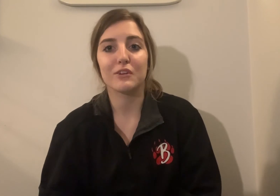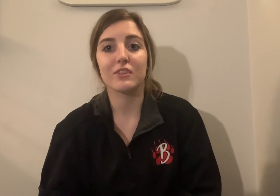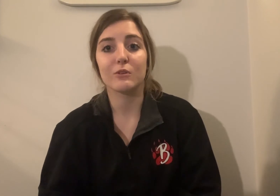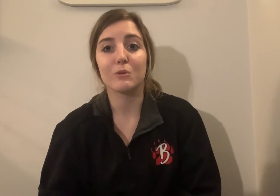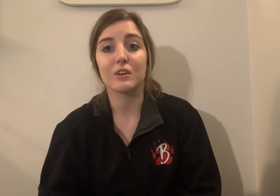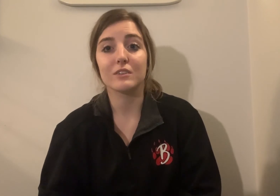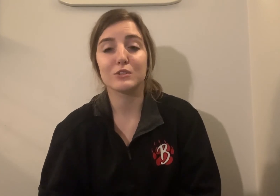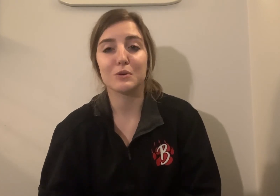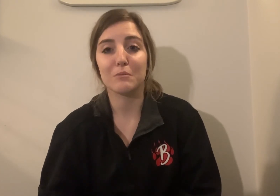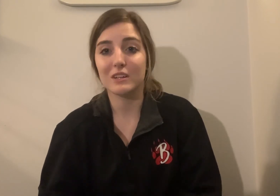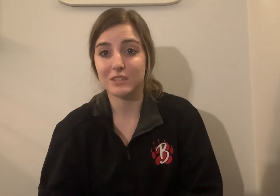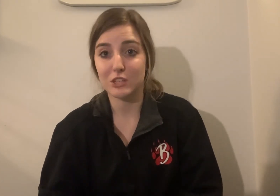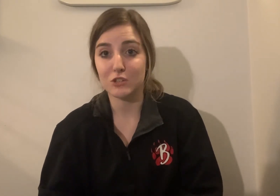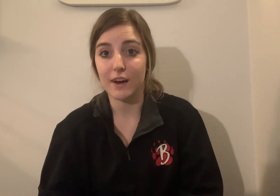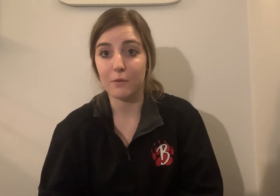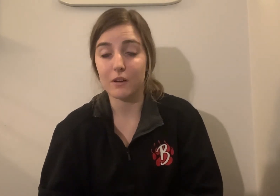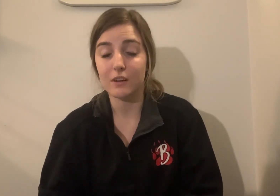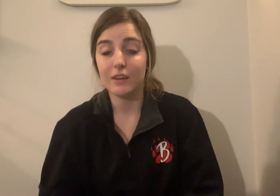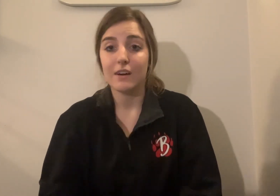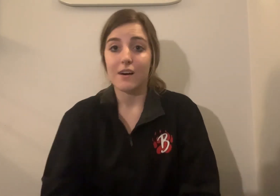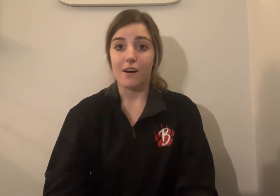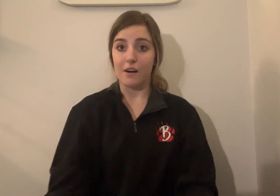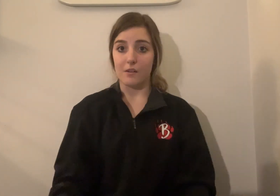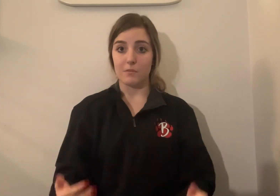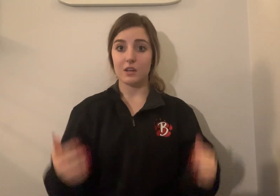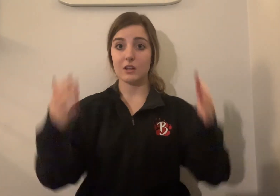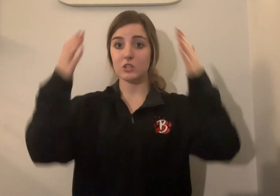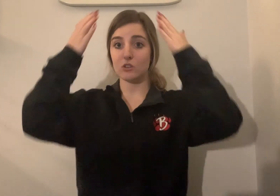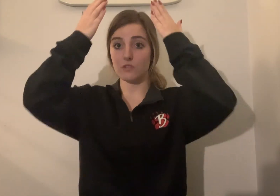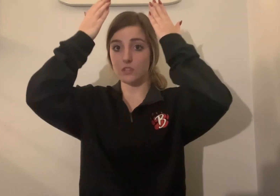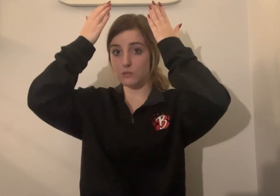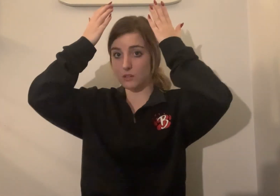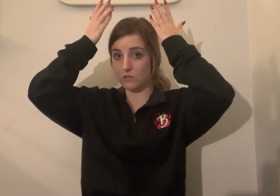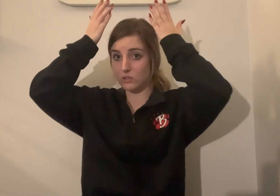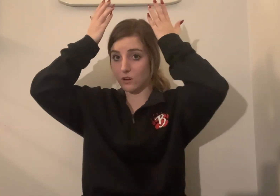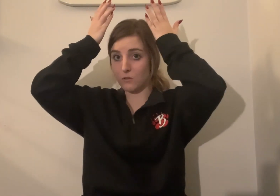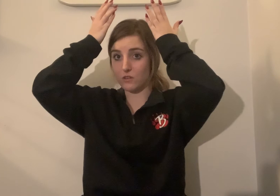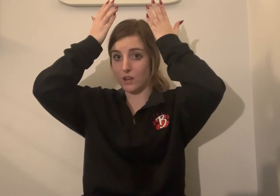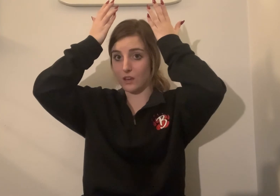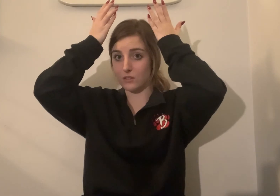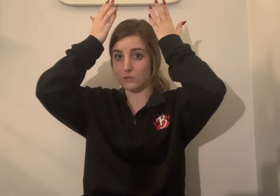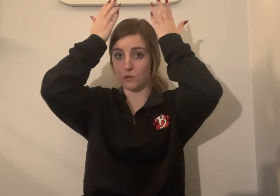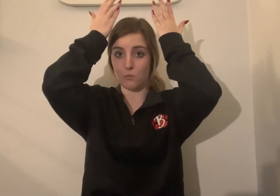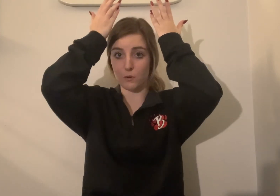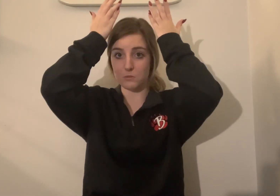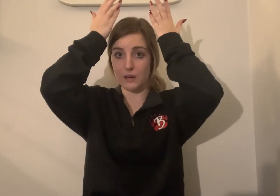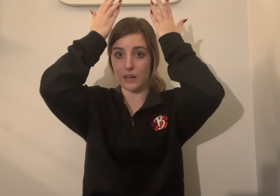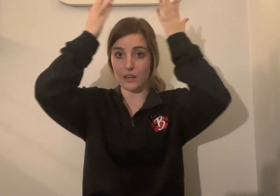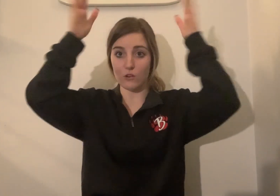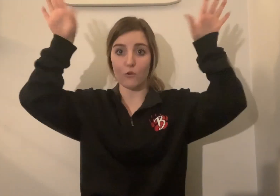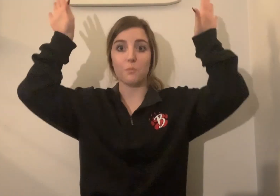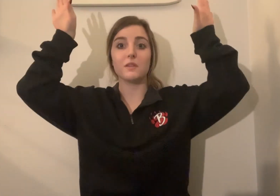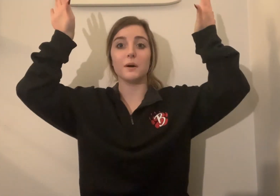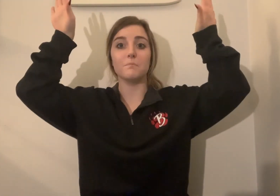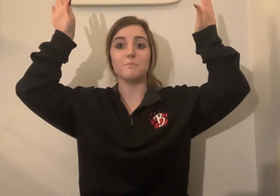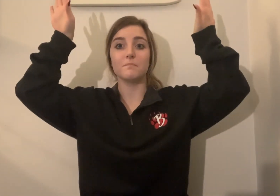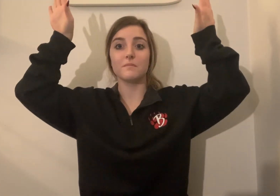little one, so I'm going to teach you that one. So for this one, you start with your hands with your palms back and you open them up like they're